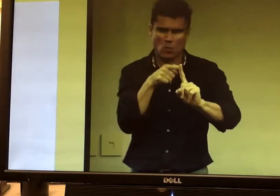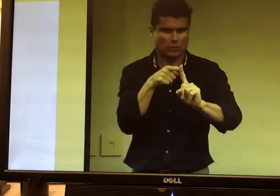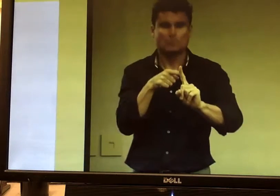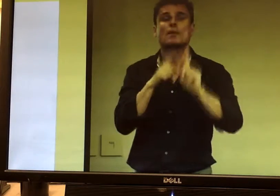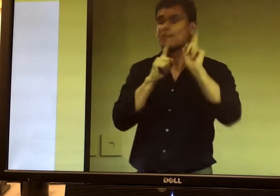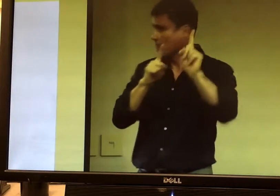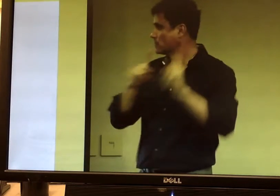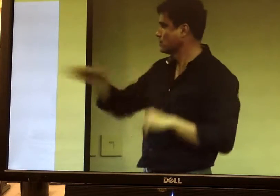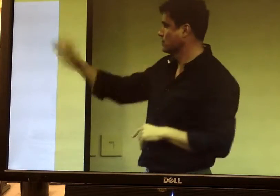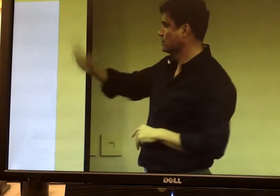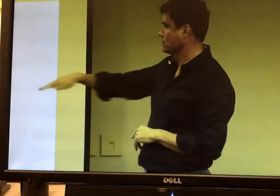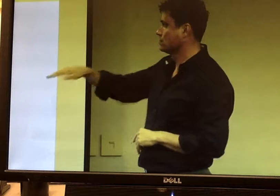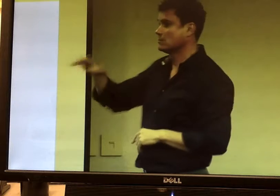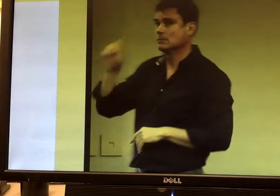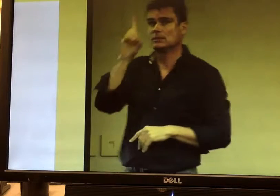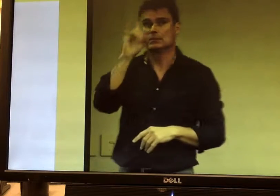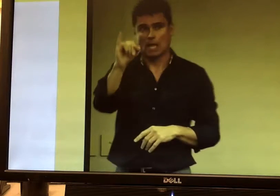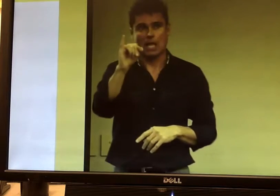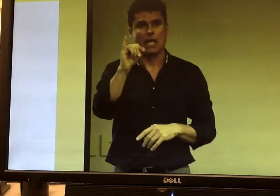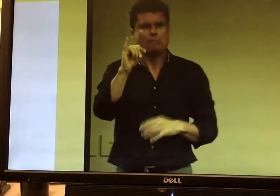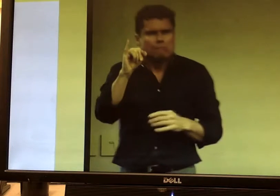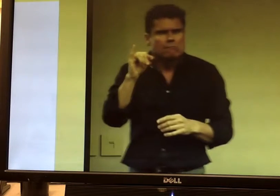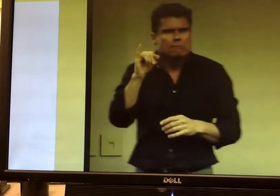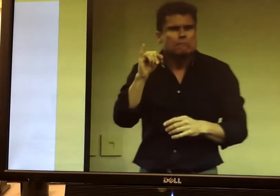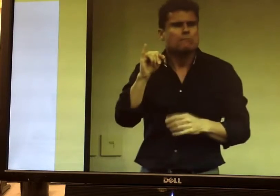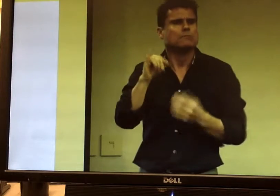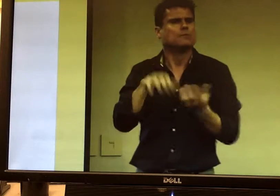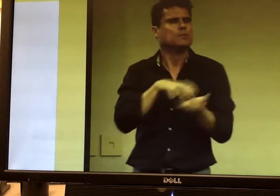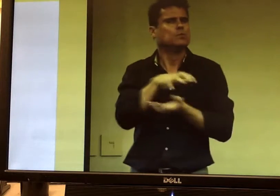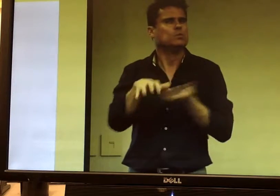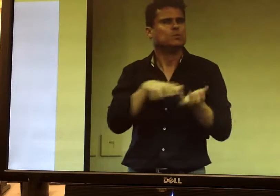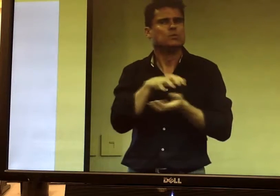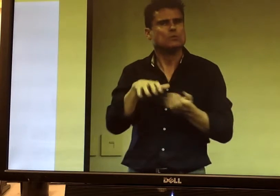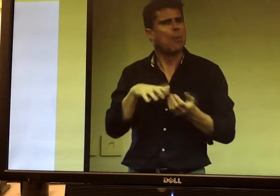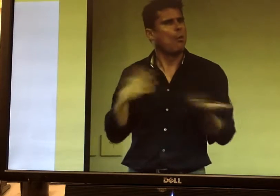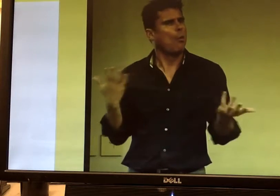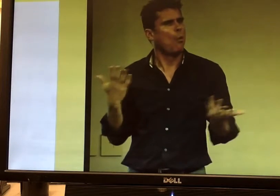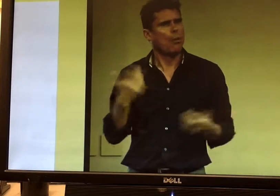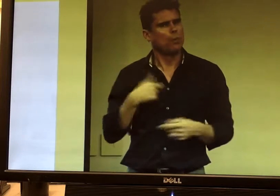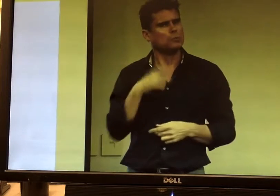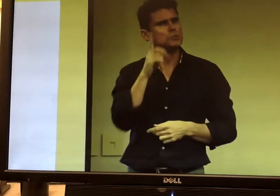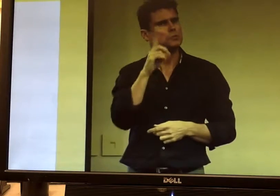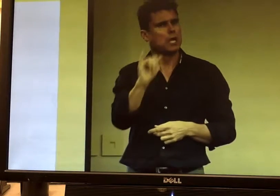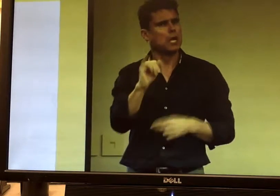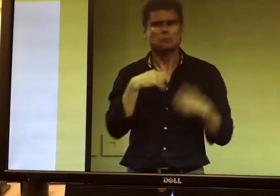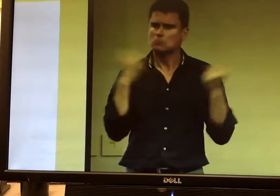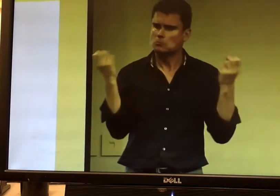ASL. Go back and forth. That is the point here. But if you take a look at a deaf interpreter, sometimes that can get confusing.